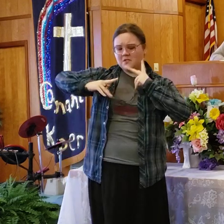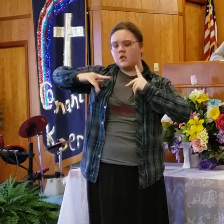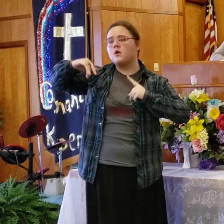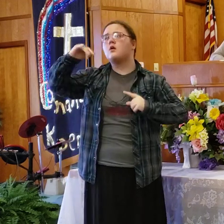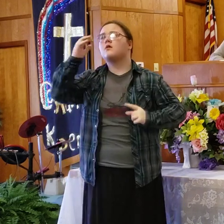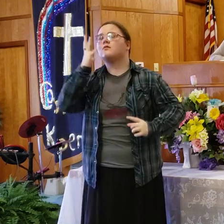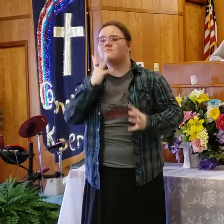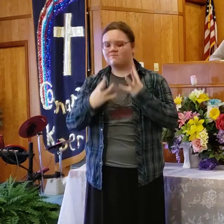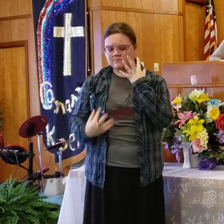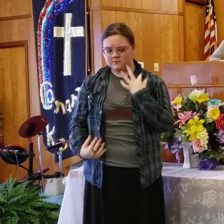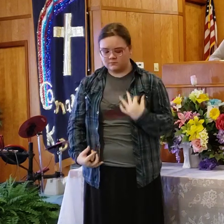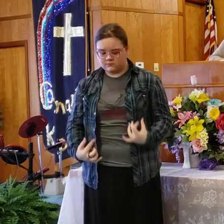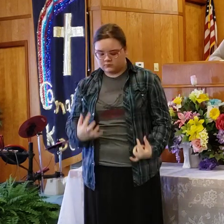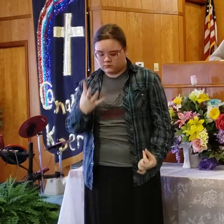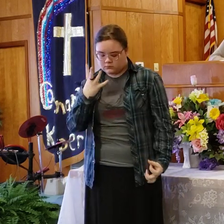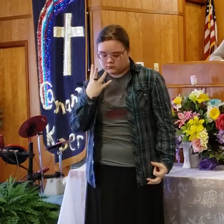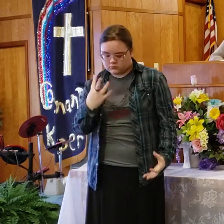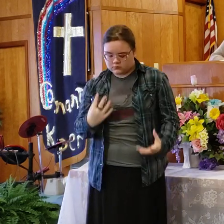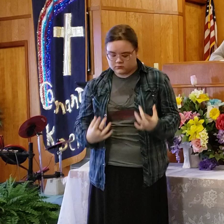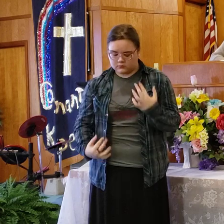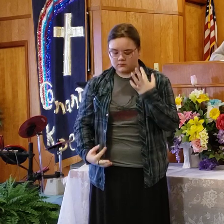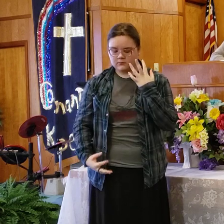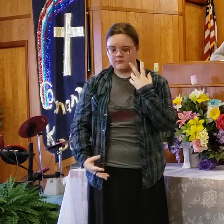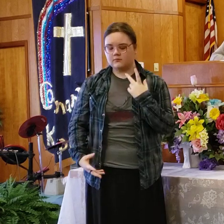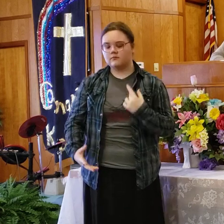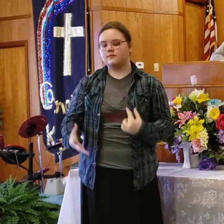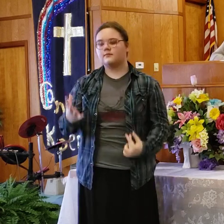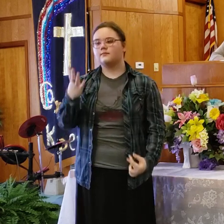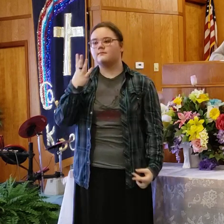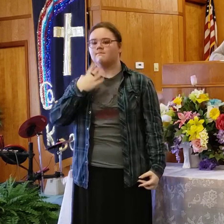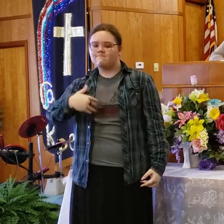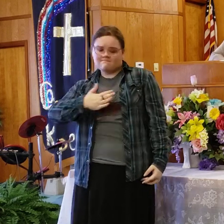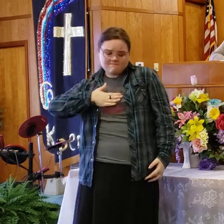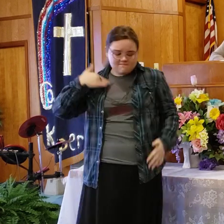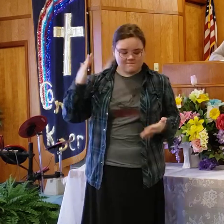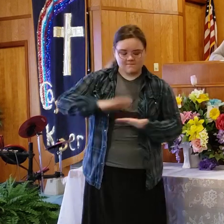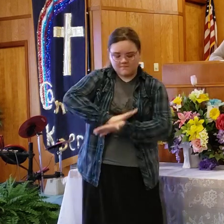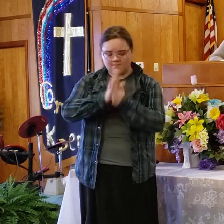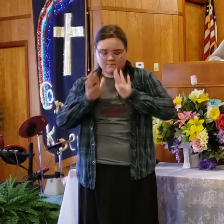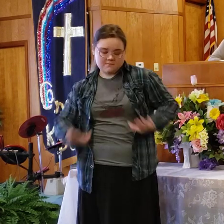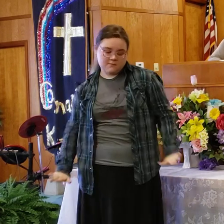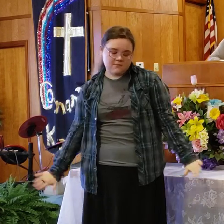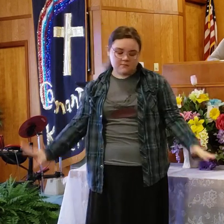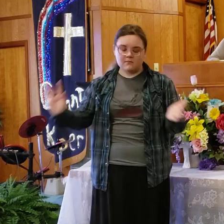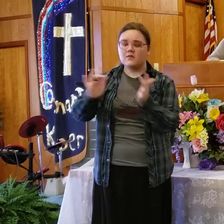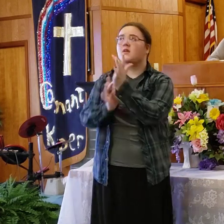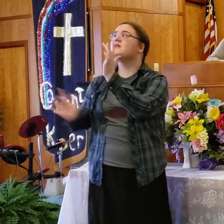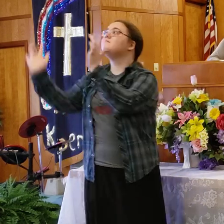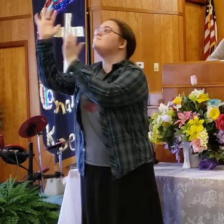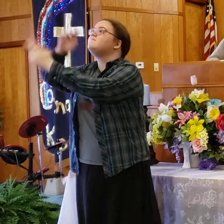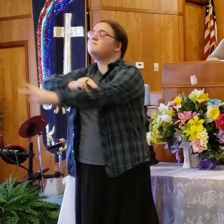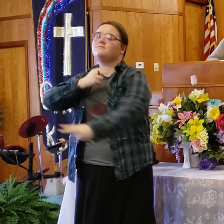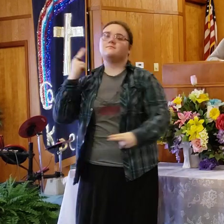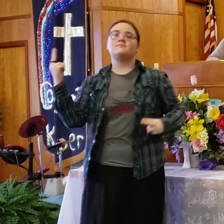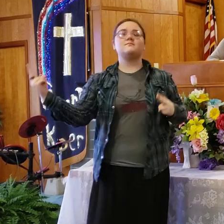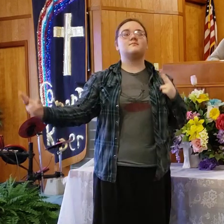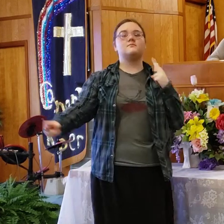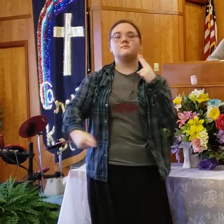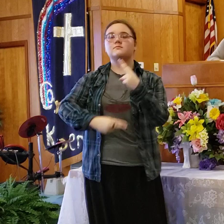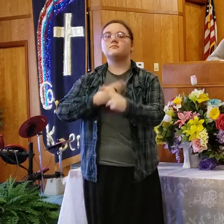heartache are falling down in my face, I'll find my peace in